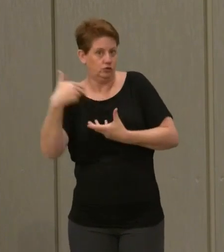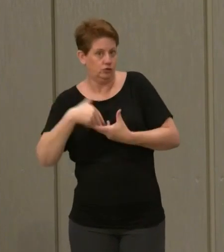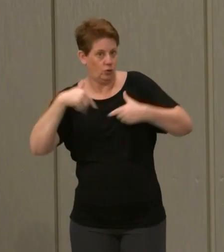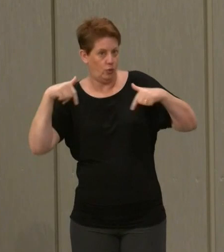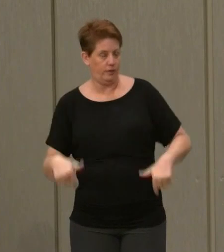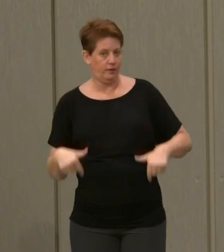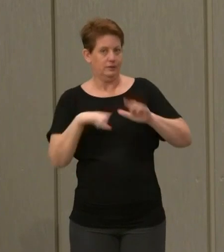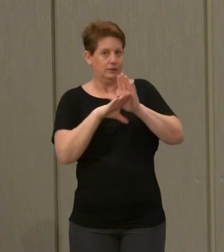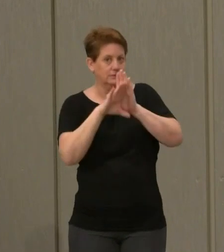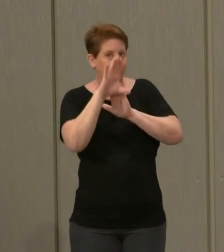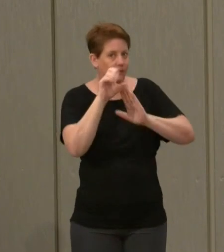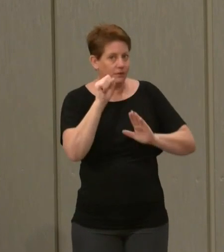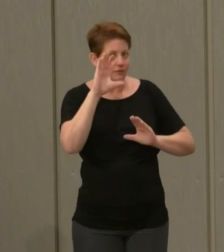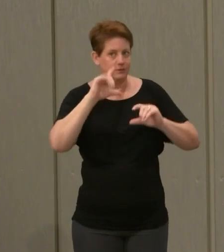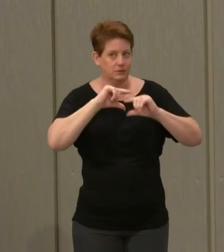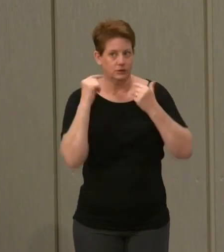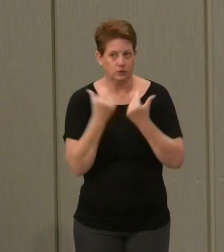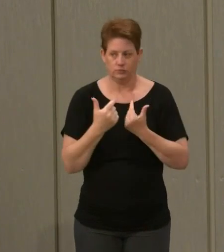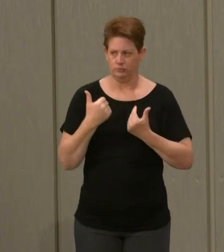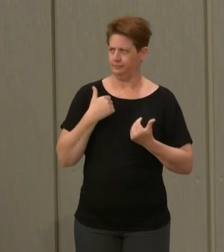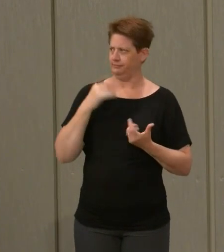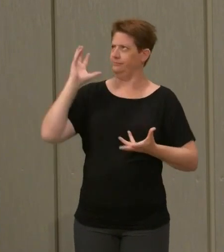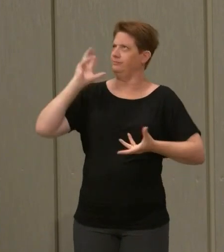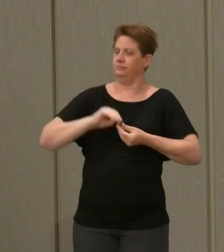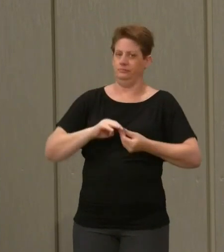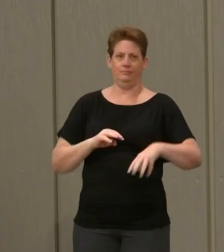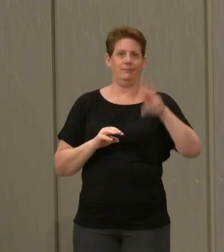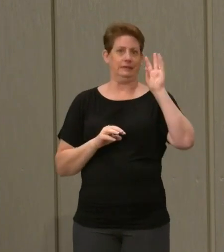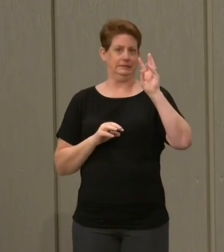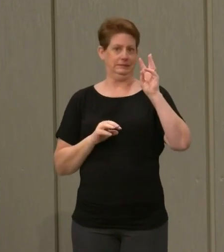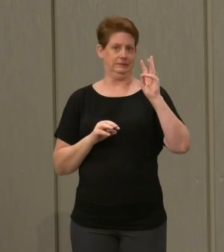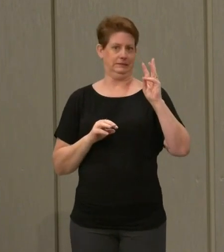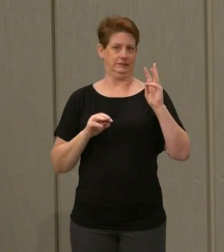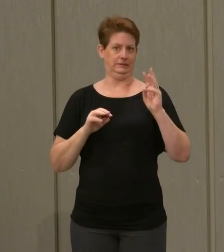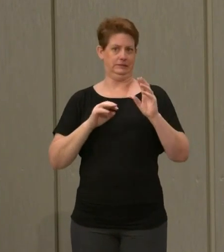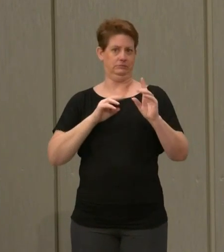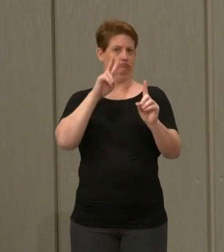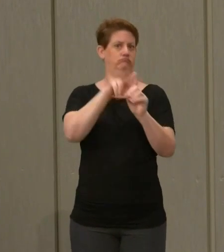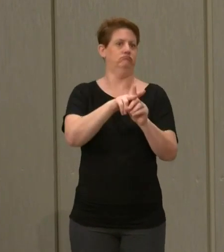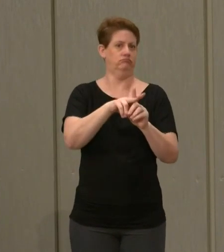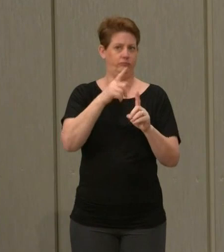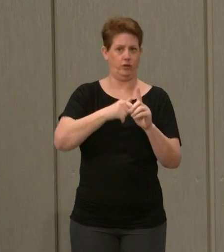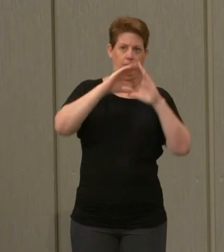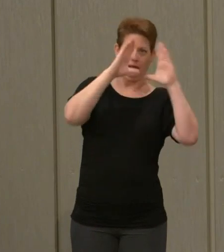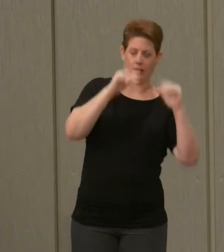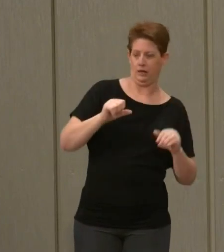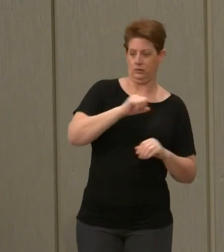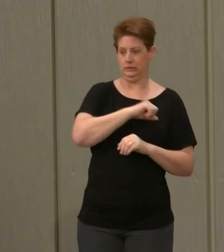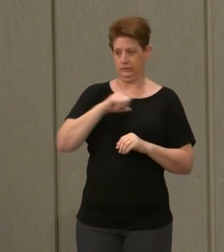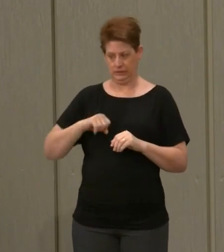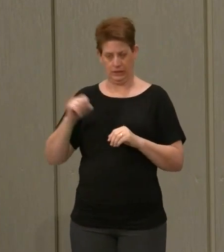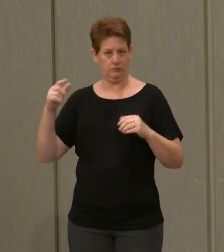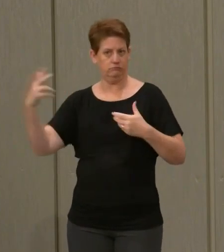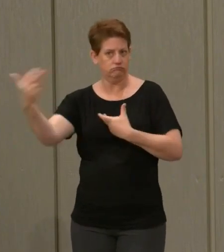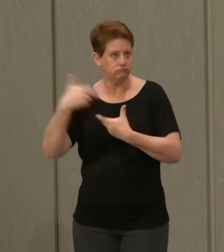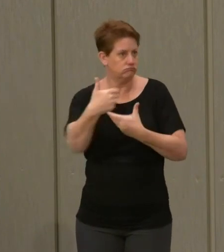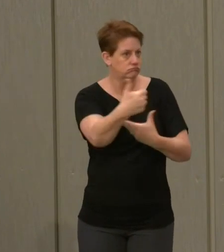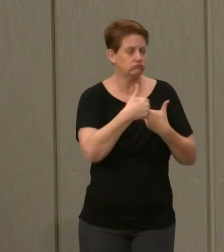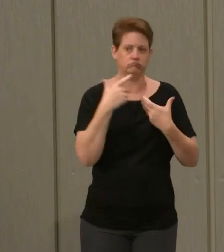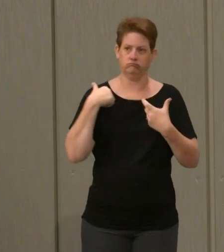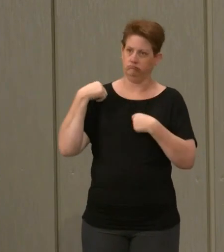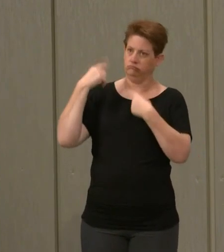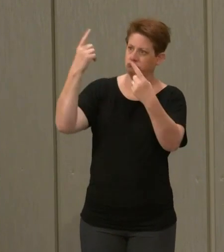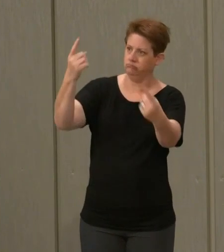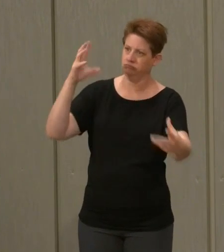SC. We've had six members appointed by the House and by the Senate to be here. They've been fully involved in everything that's gone